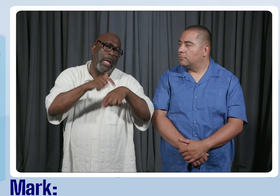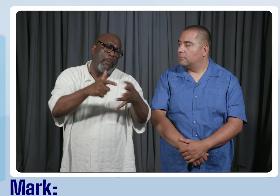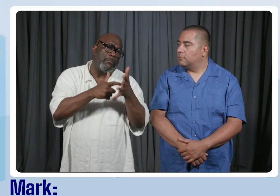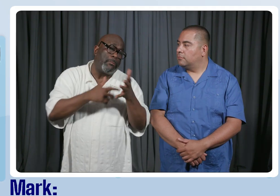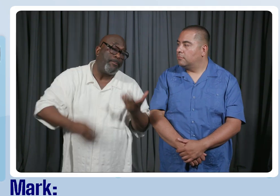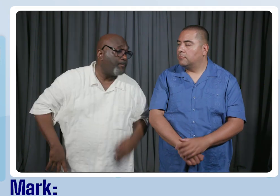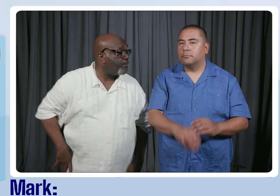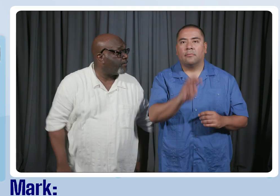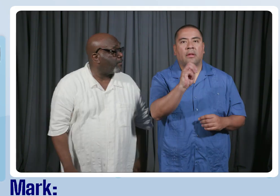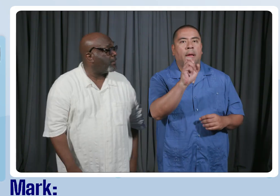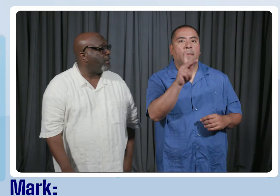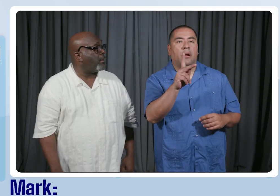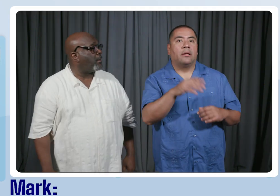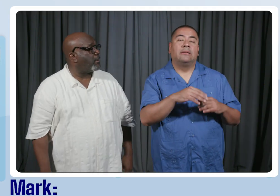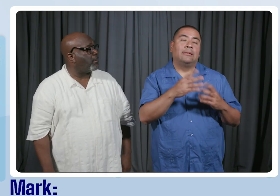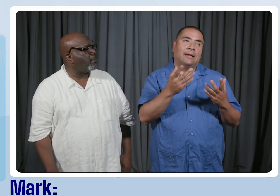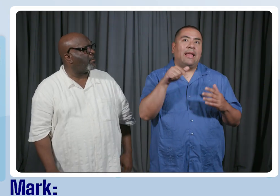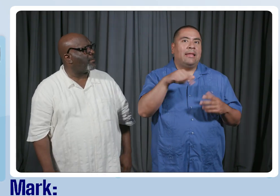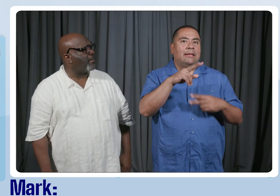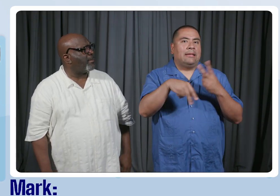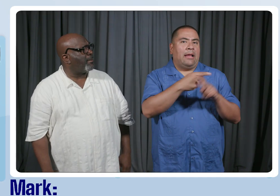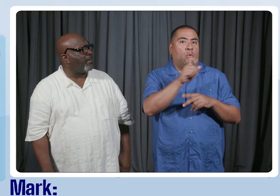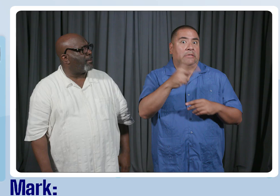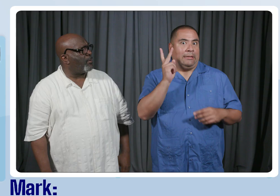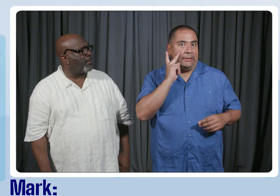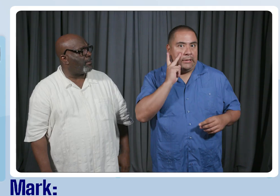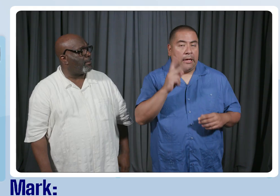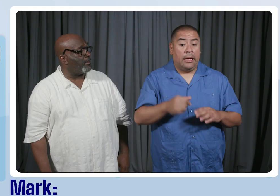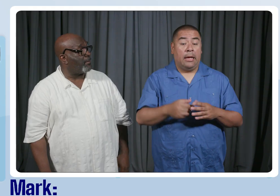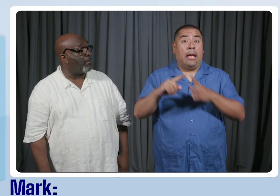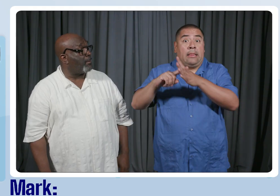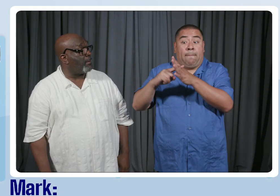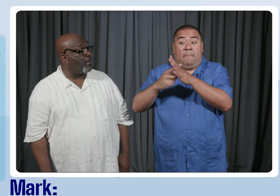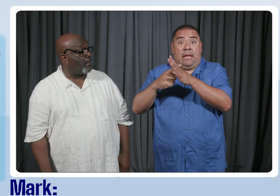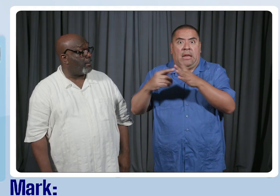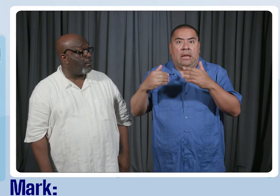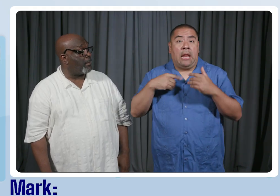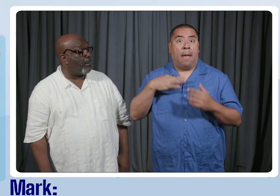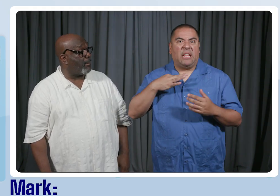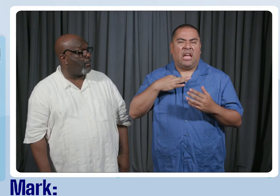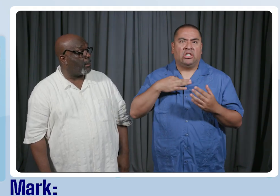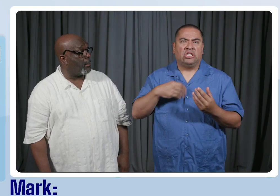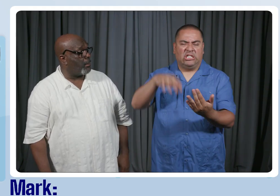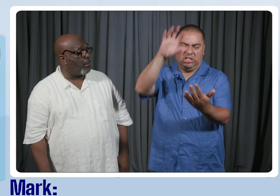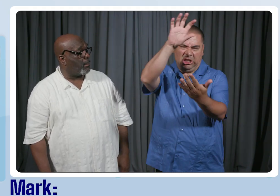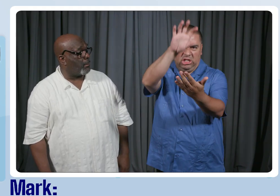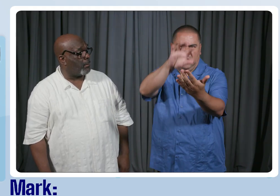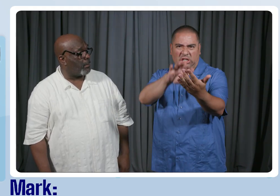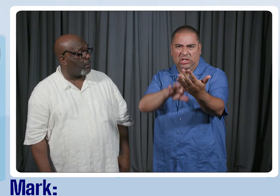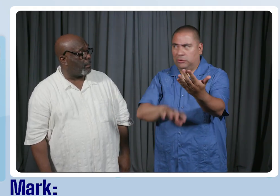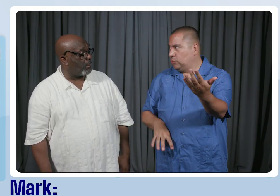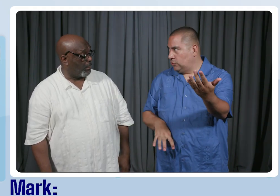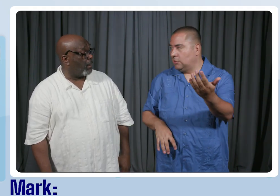those legacy questions. And in the beginning, we used to have a massive application. It was large, and it